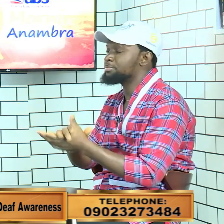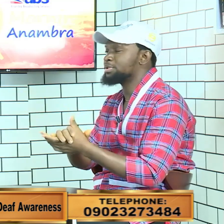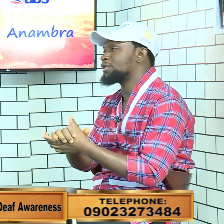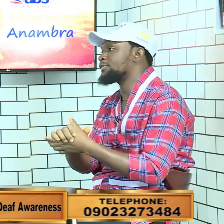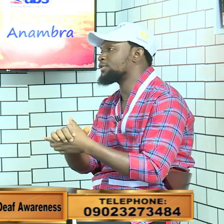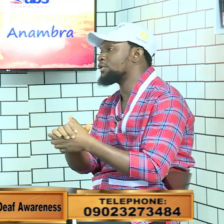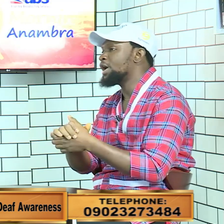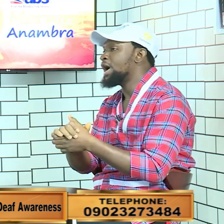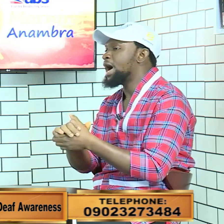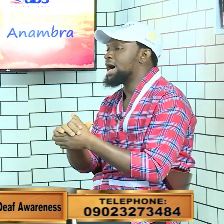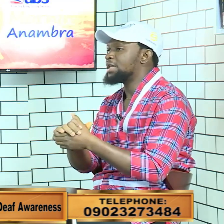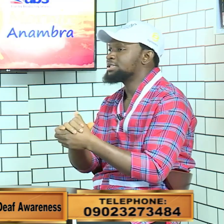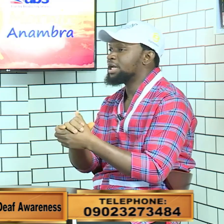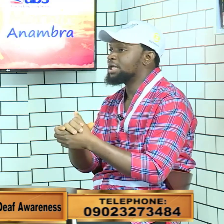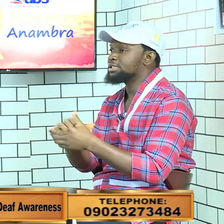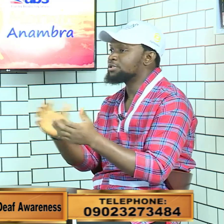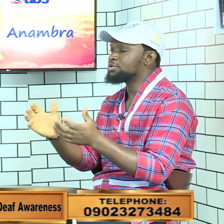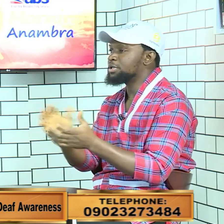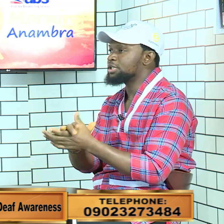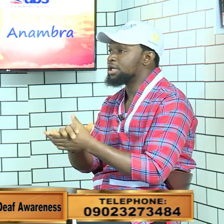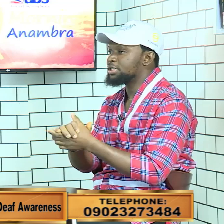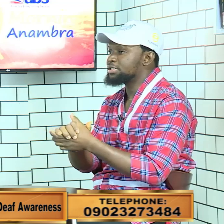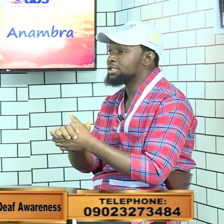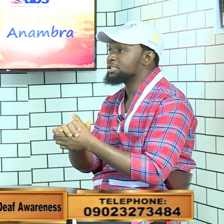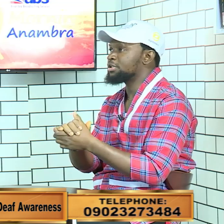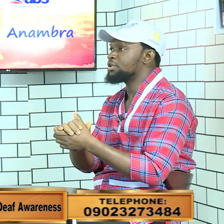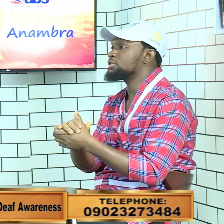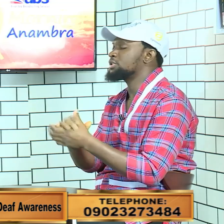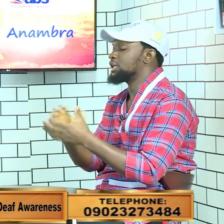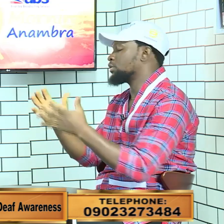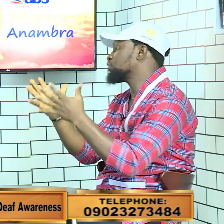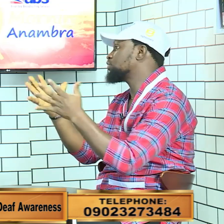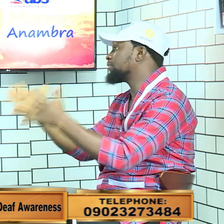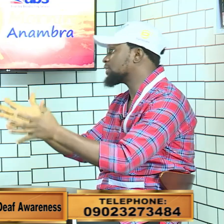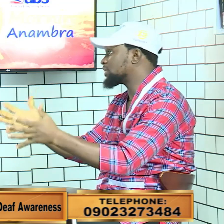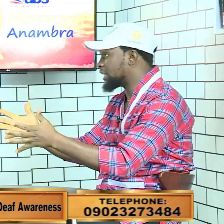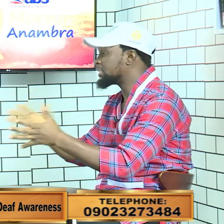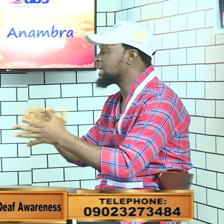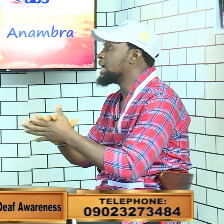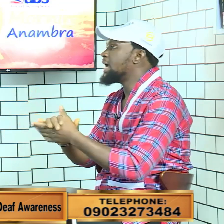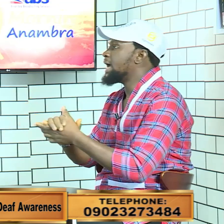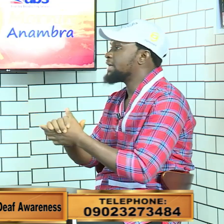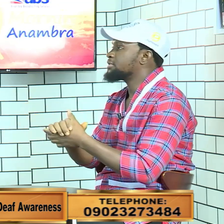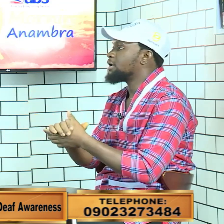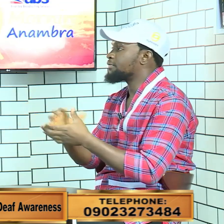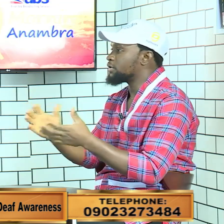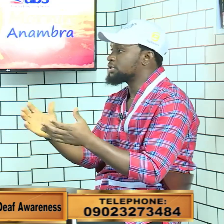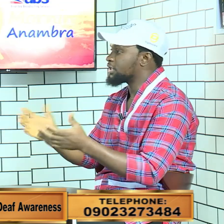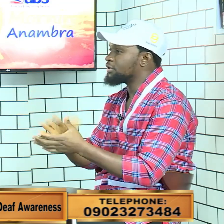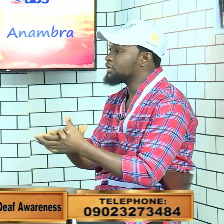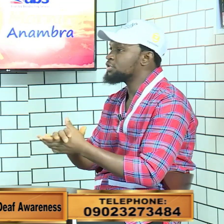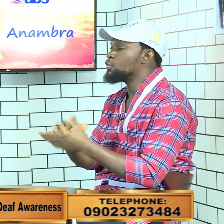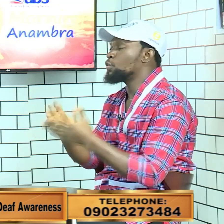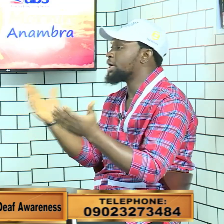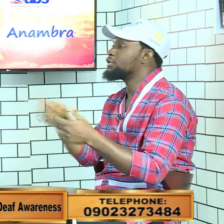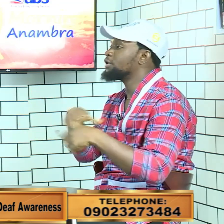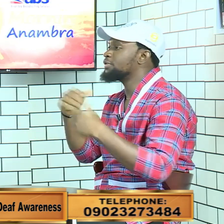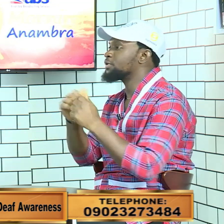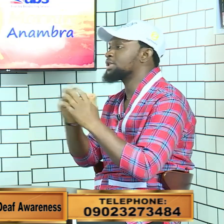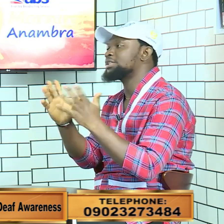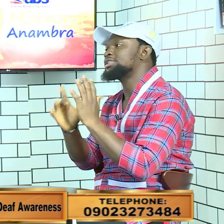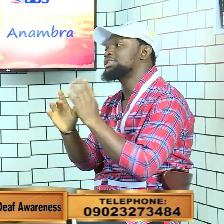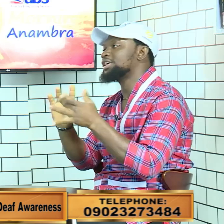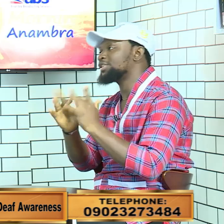before Mr. Governor has decided to make the state a technology-driven state. And of course, technology, we cannot